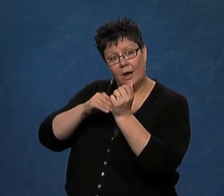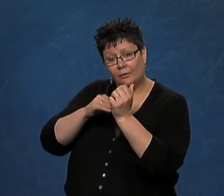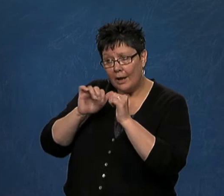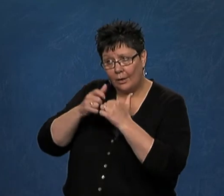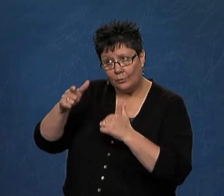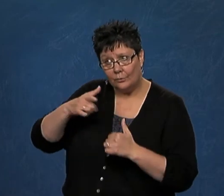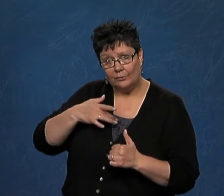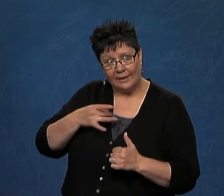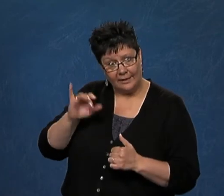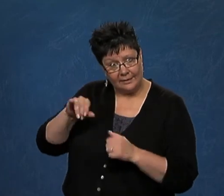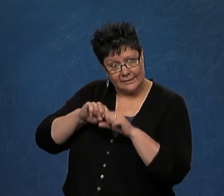in the room.